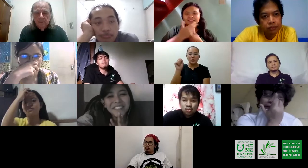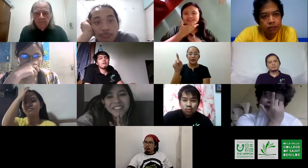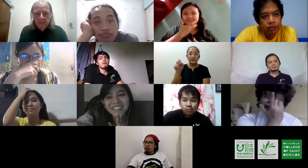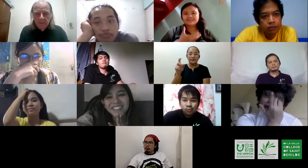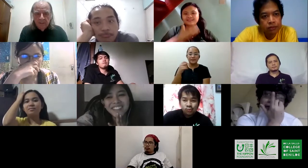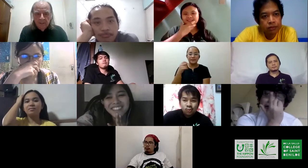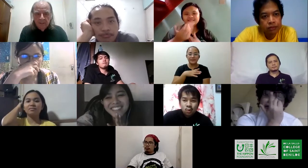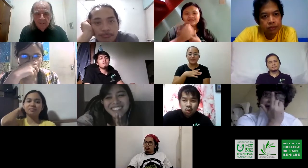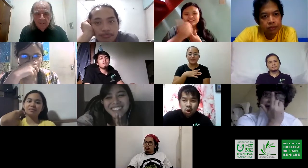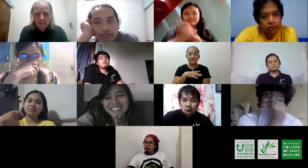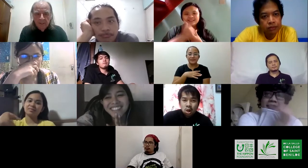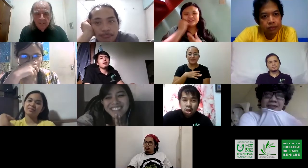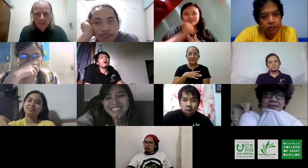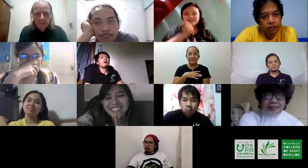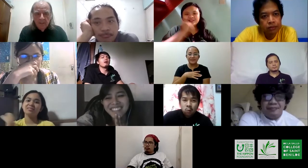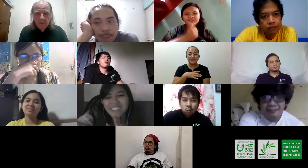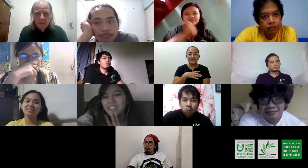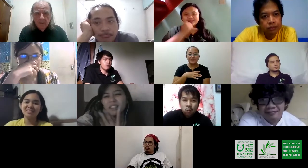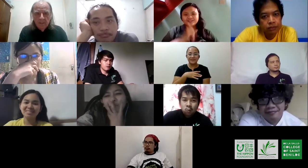Let me see.